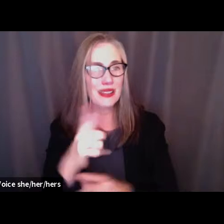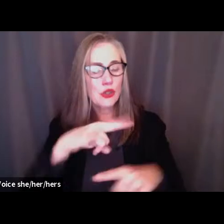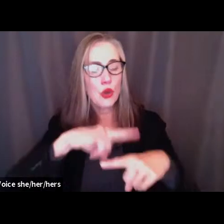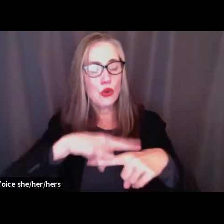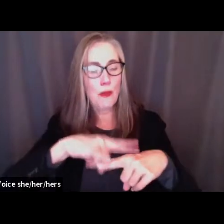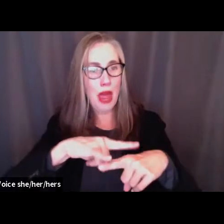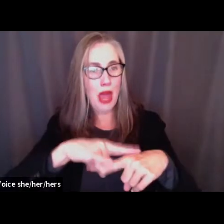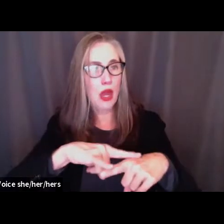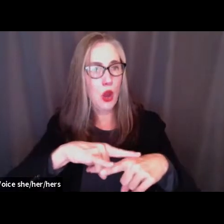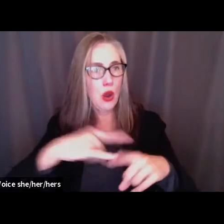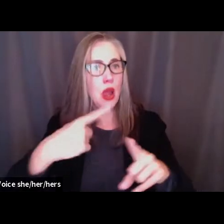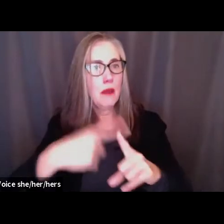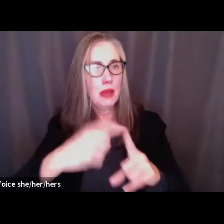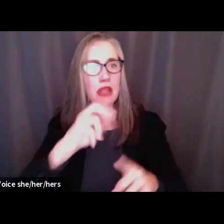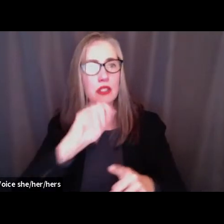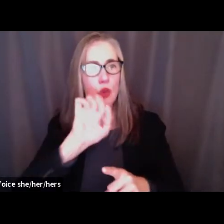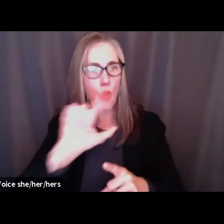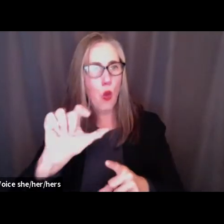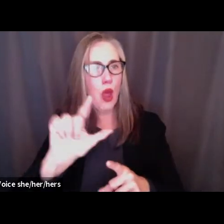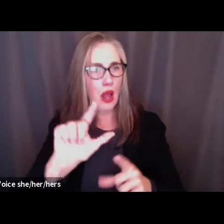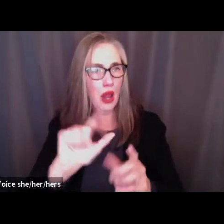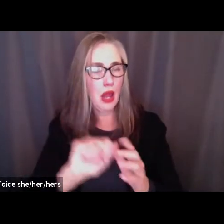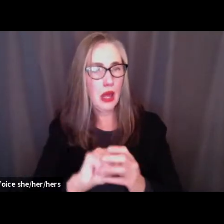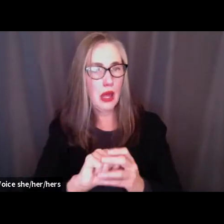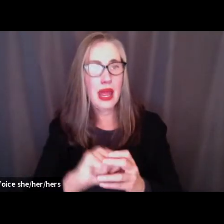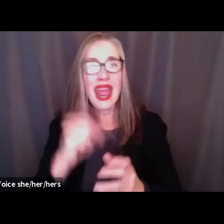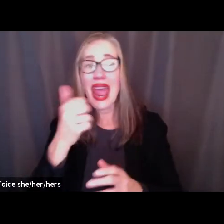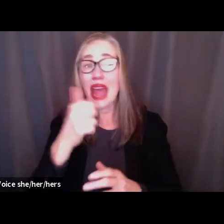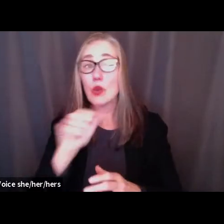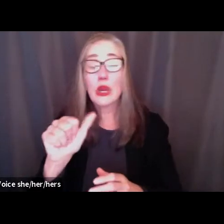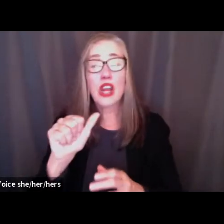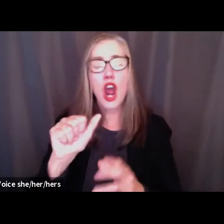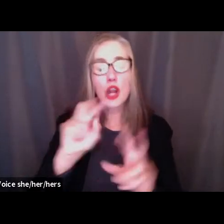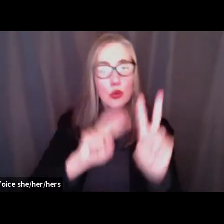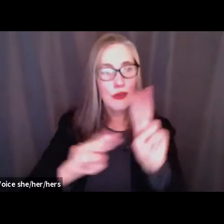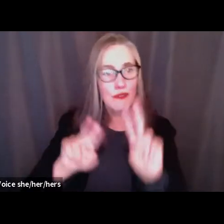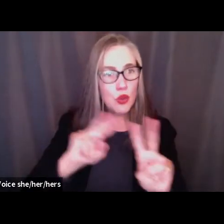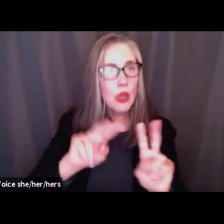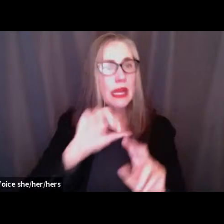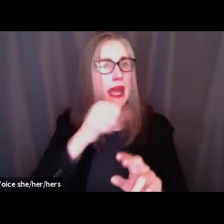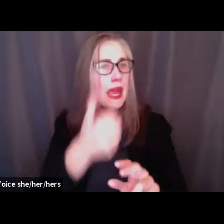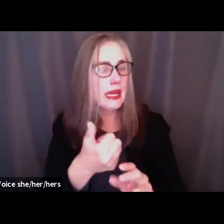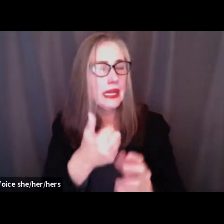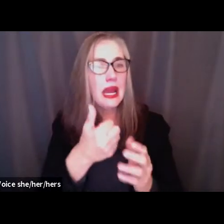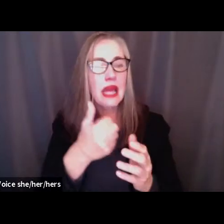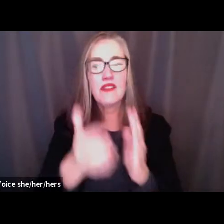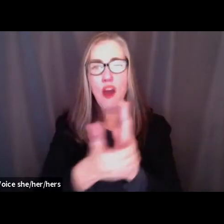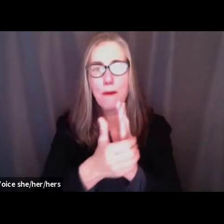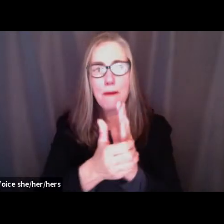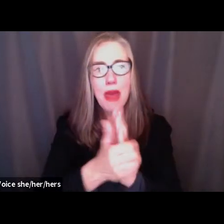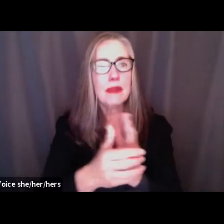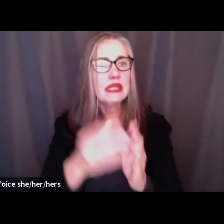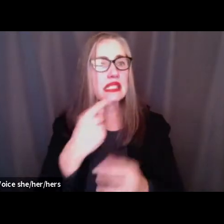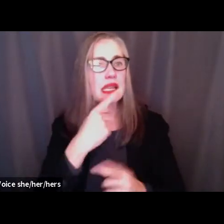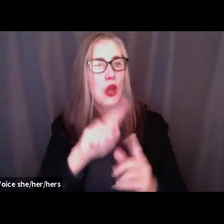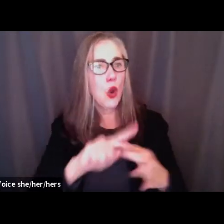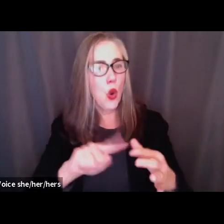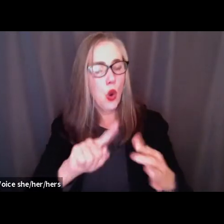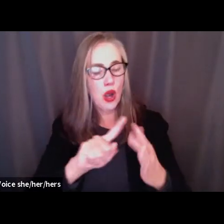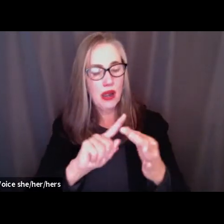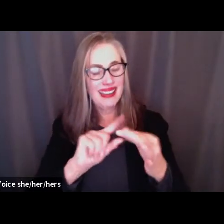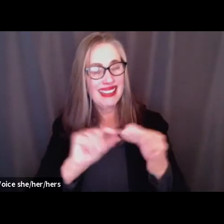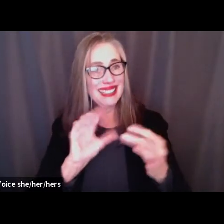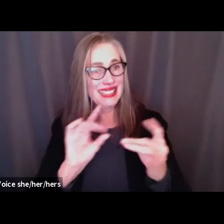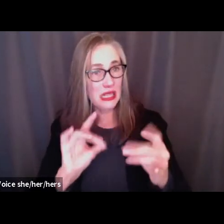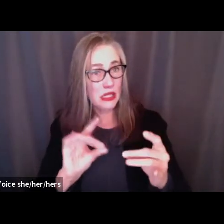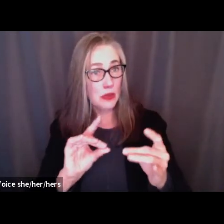platform, testimony that we receive, and whatever amendments are submitted during the current platform process. We're